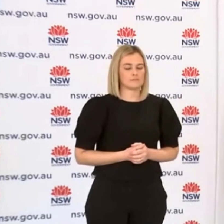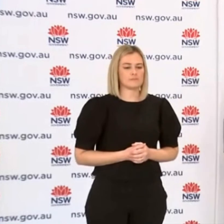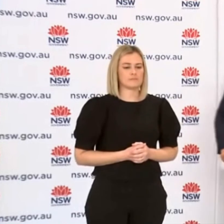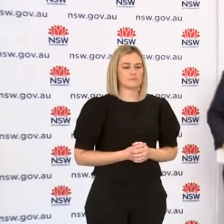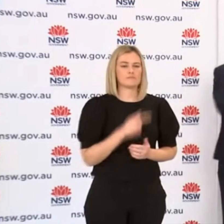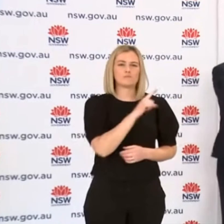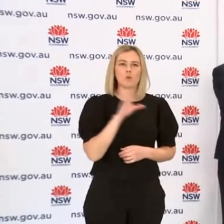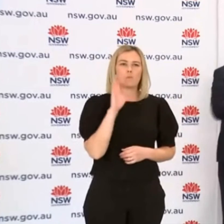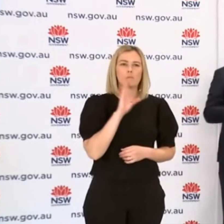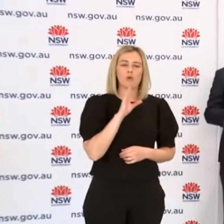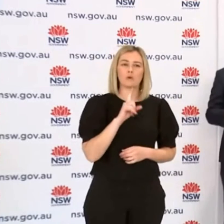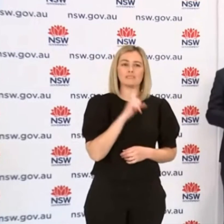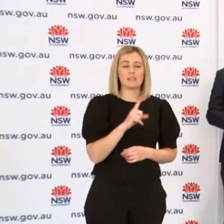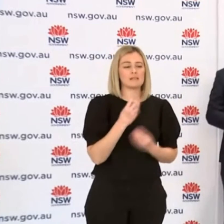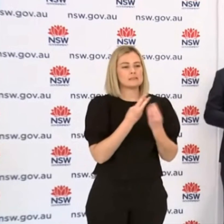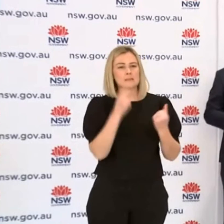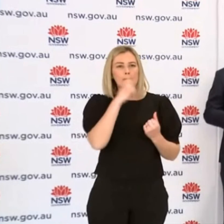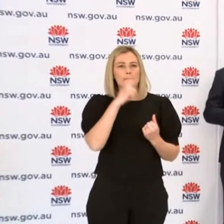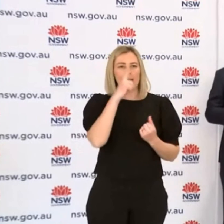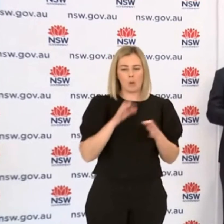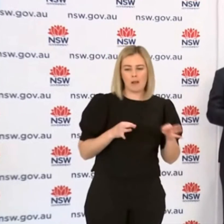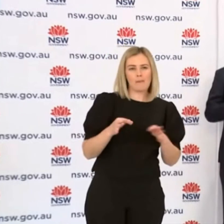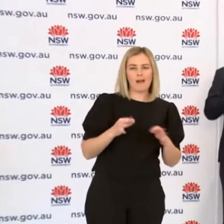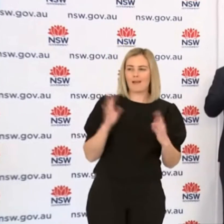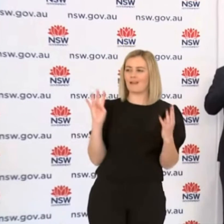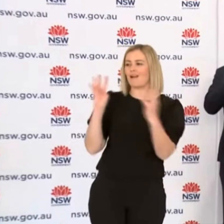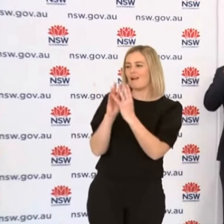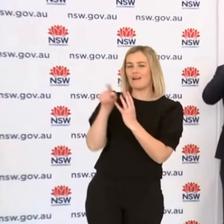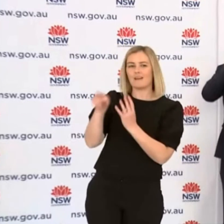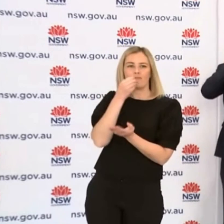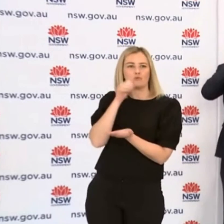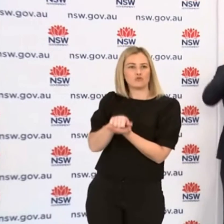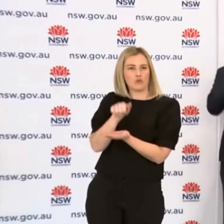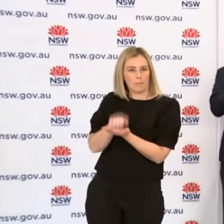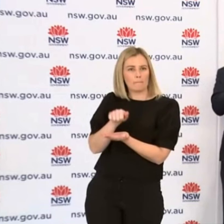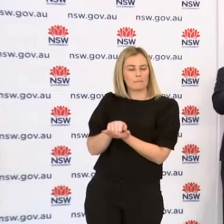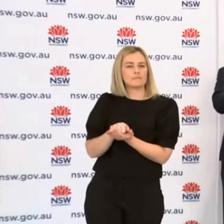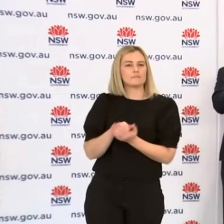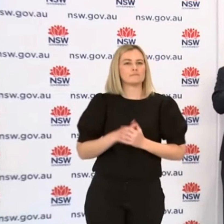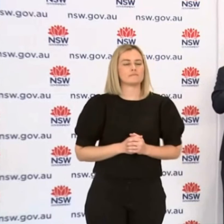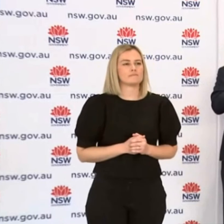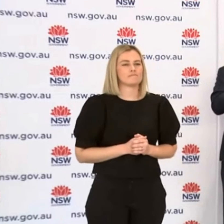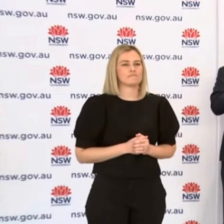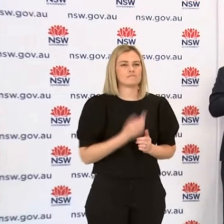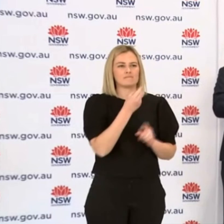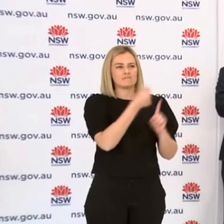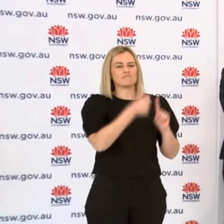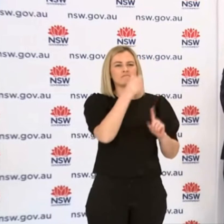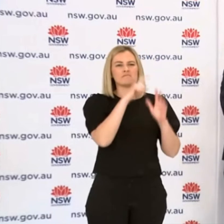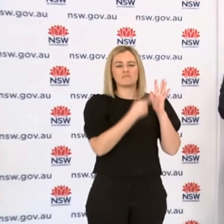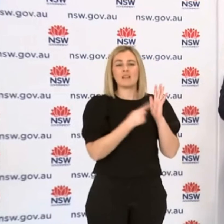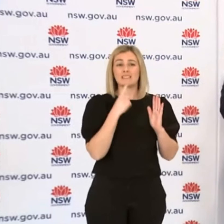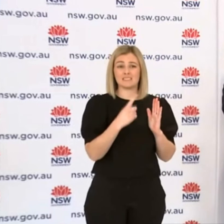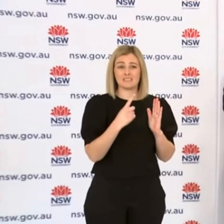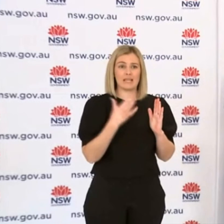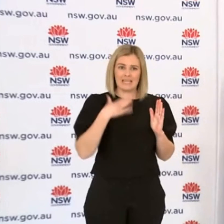now using supermarkets to congregate. The Chief Medical Officer, Professor Paul Kelly, has said that compliance needs to be ramped up in New